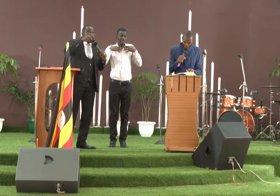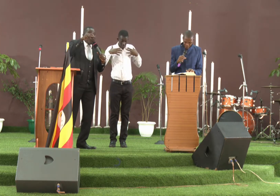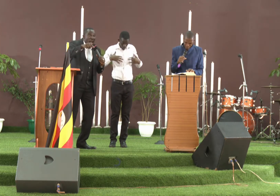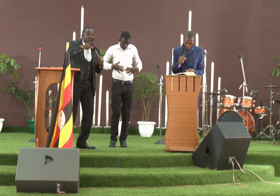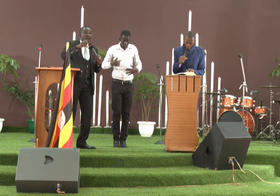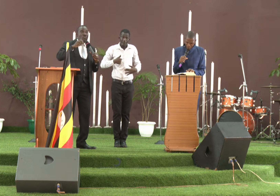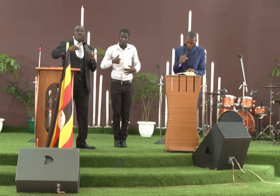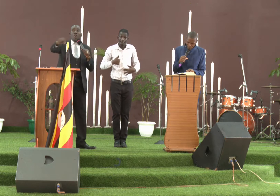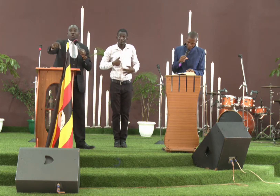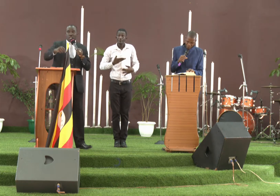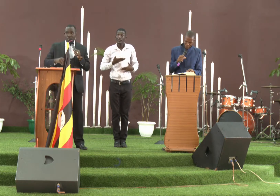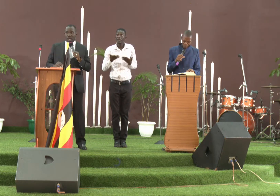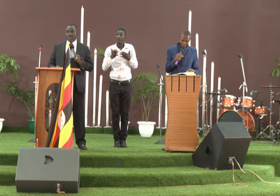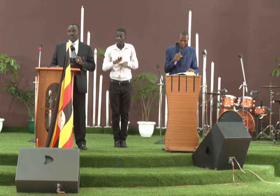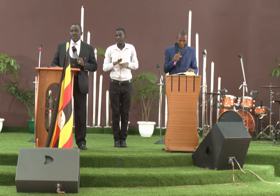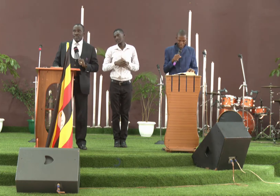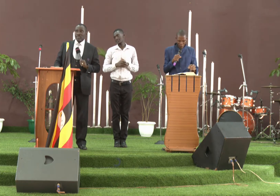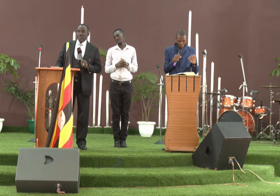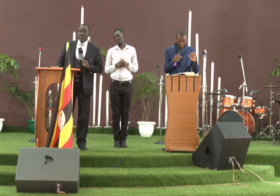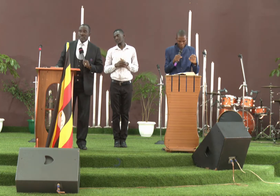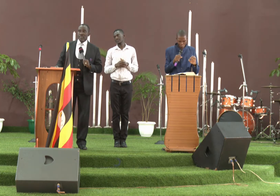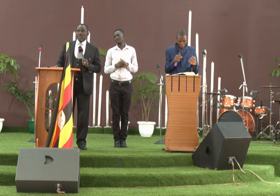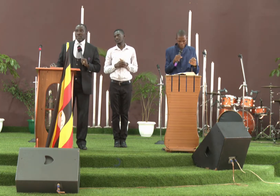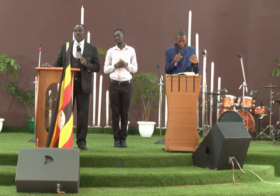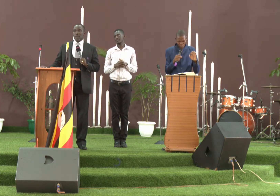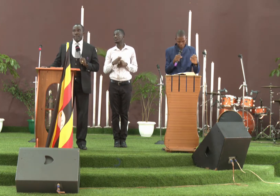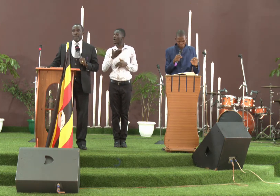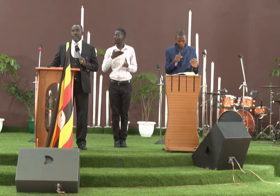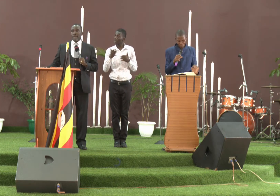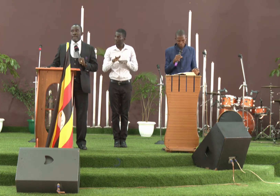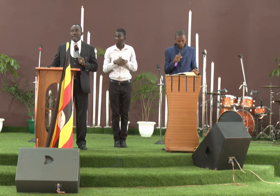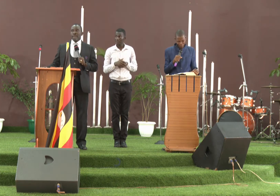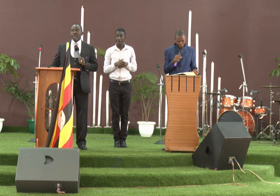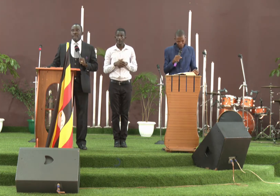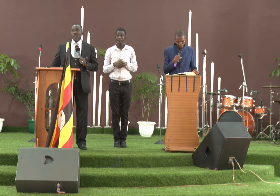mulimu okufa, mulimu okuttibwa. In our bodies we carry death.